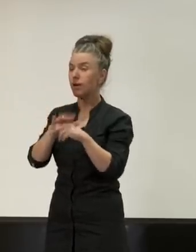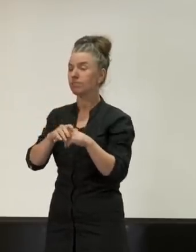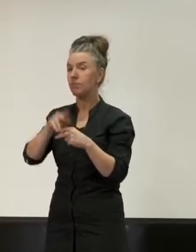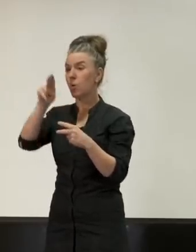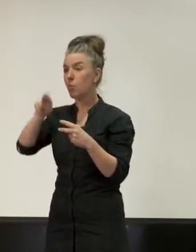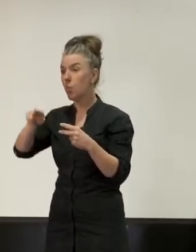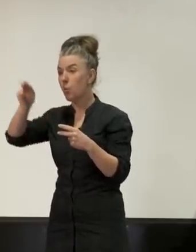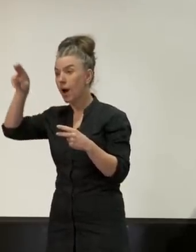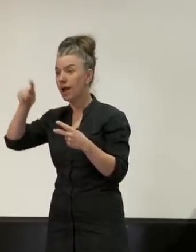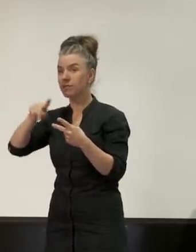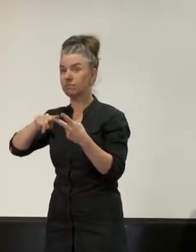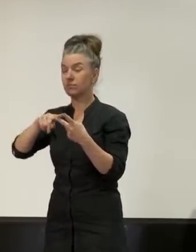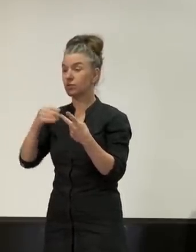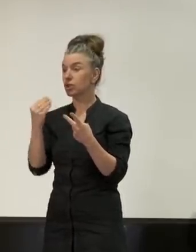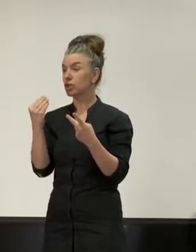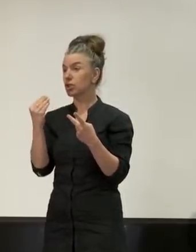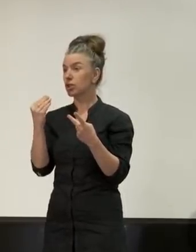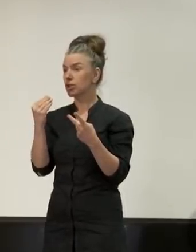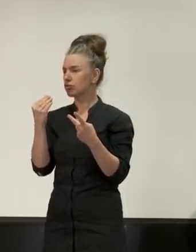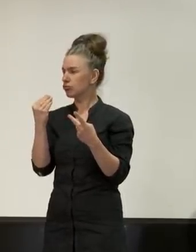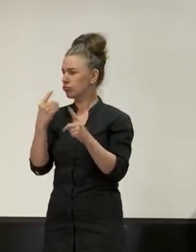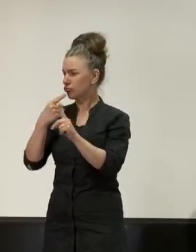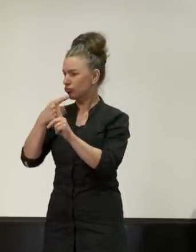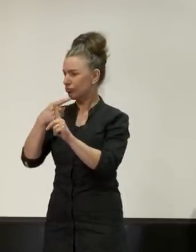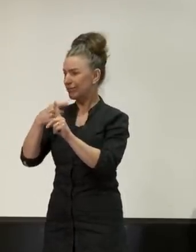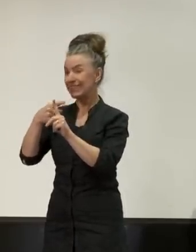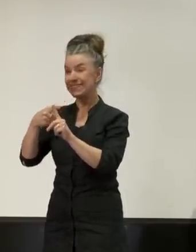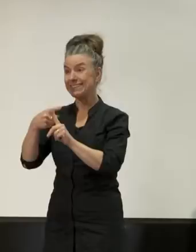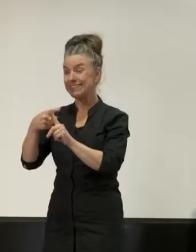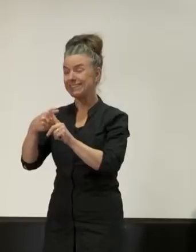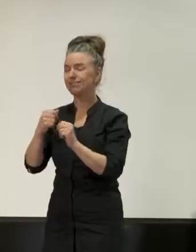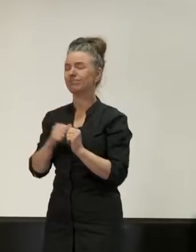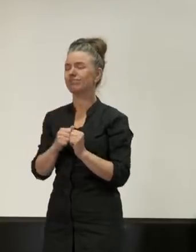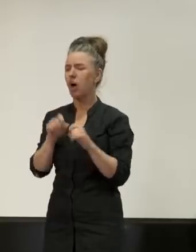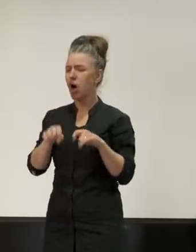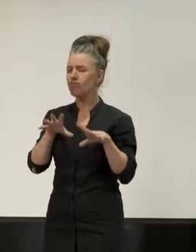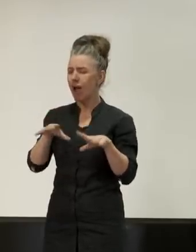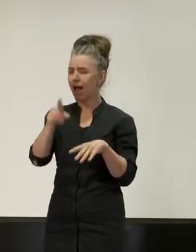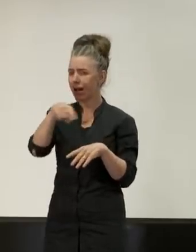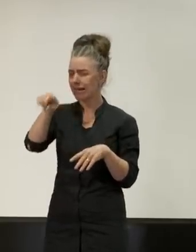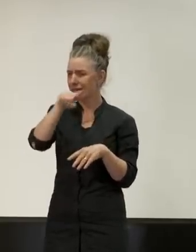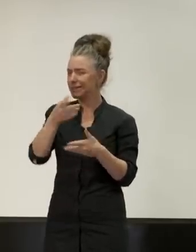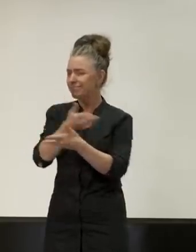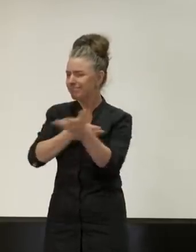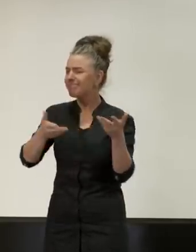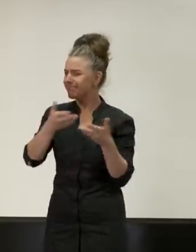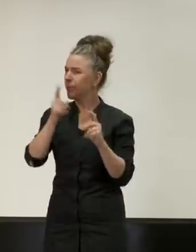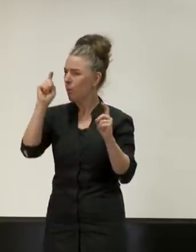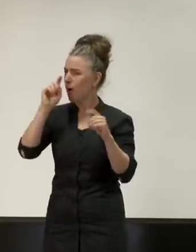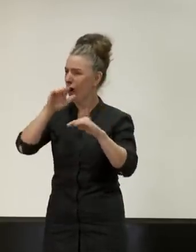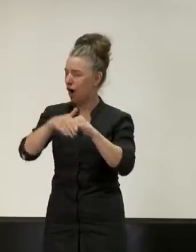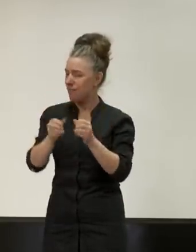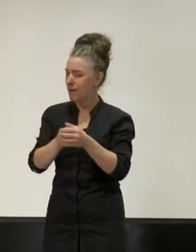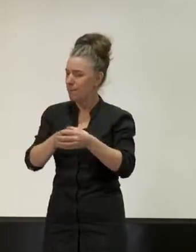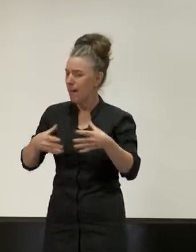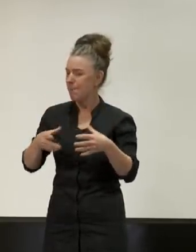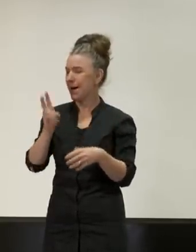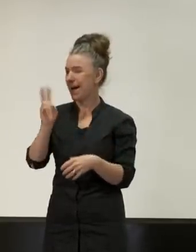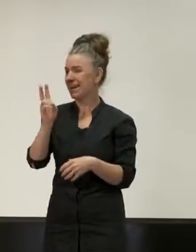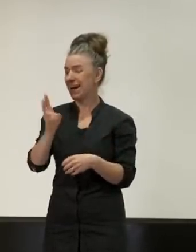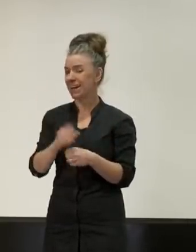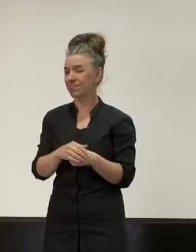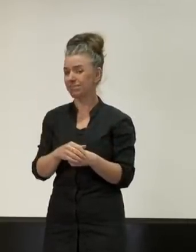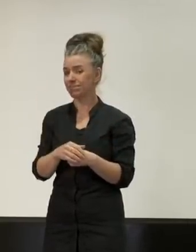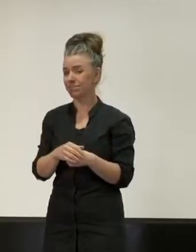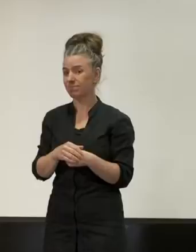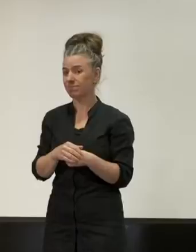Norway, Greece, Australia, we were all discussing the concerns of the second wave. And that's not based on nothing,